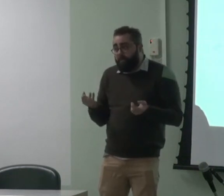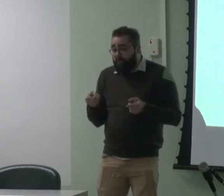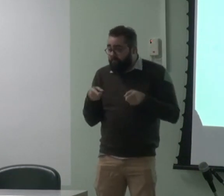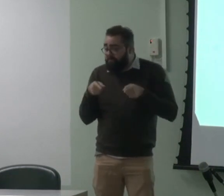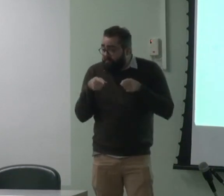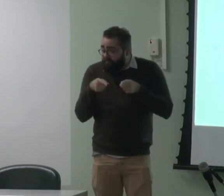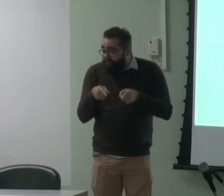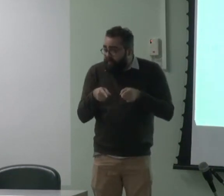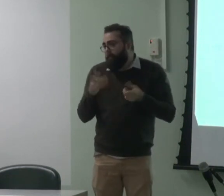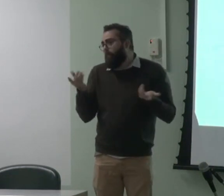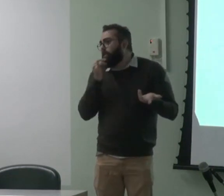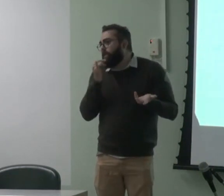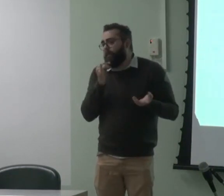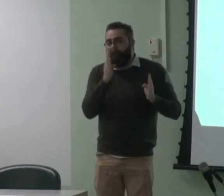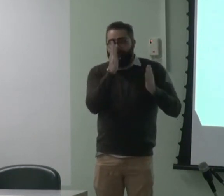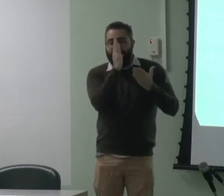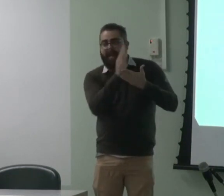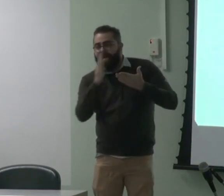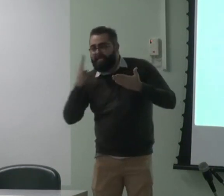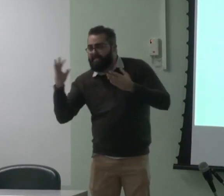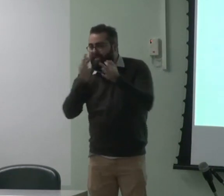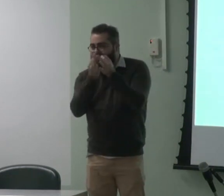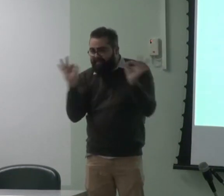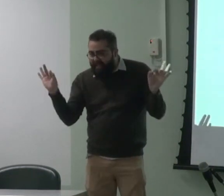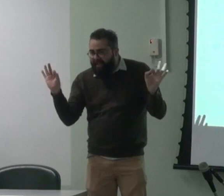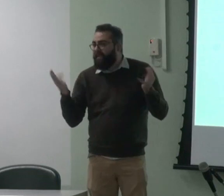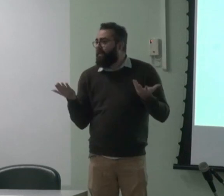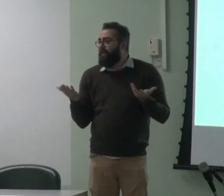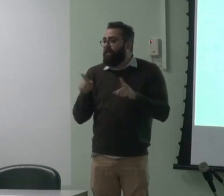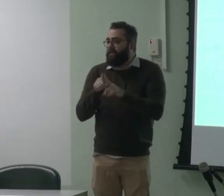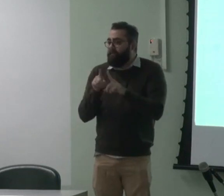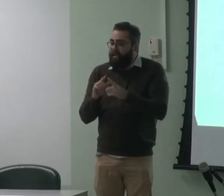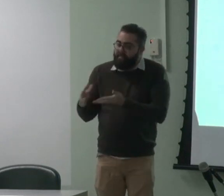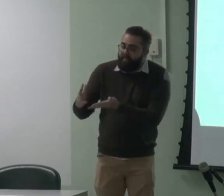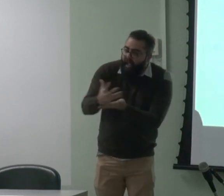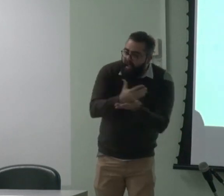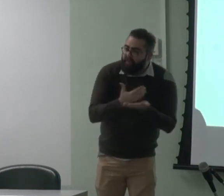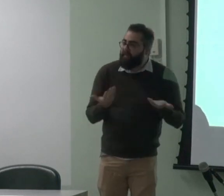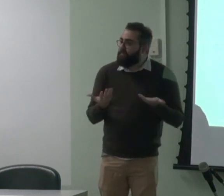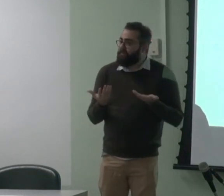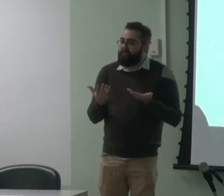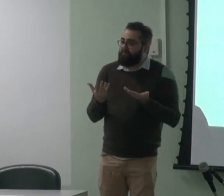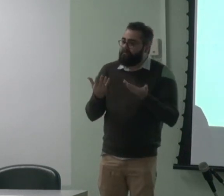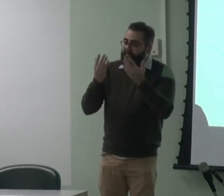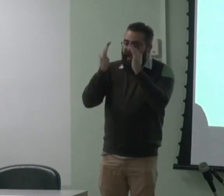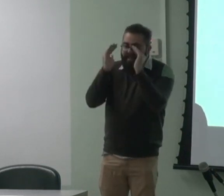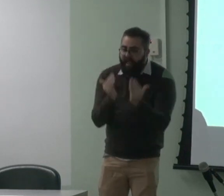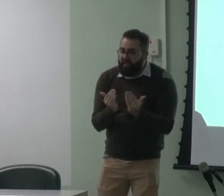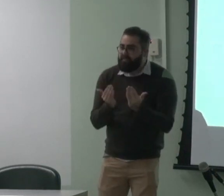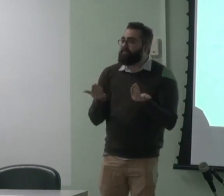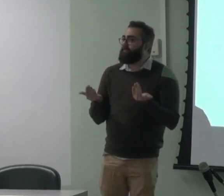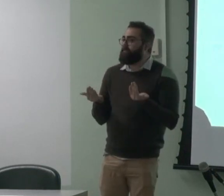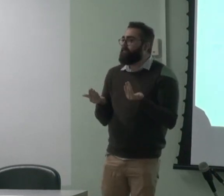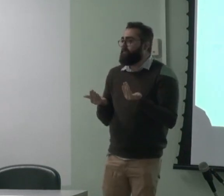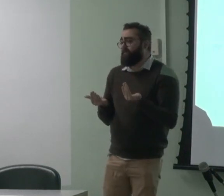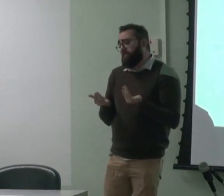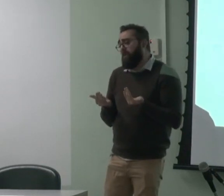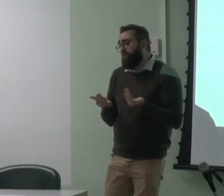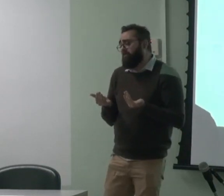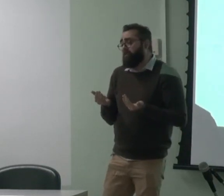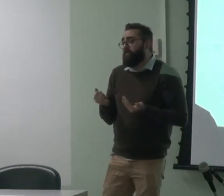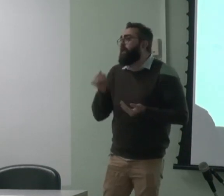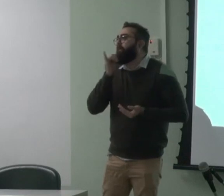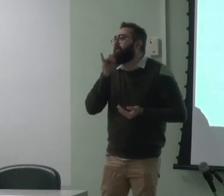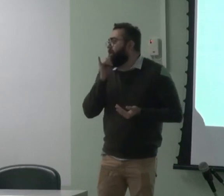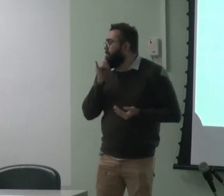the parsers, that's the validating infrastructure. You said UD API, that's definitely one of the correct